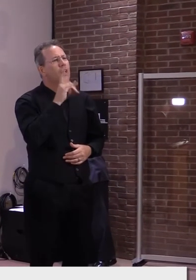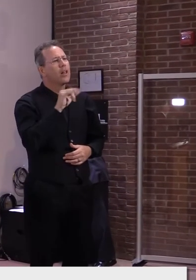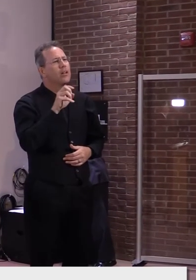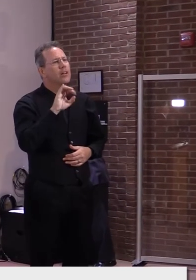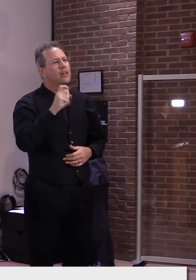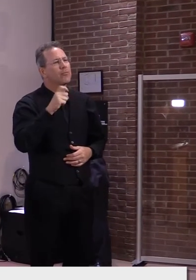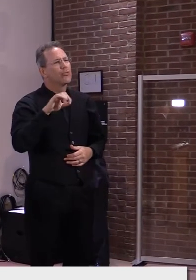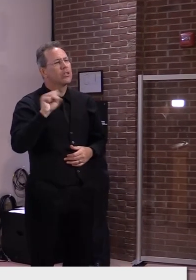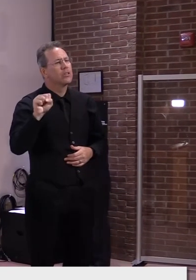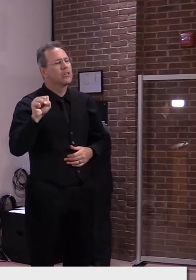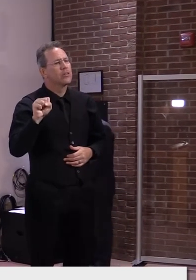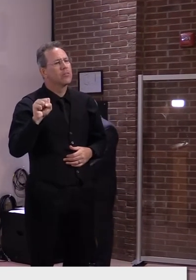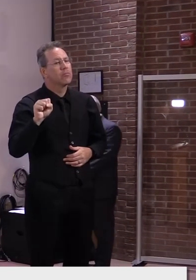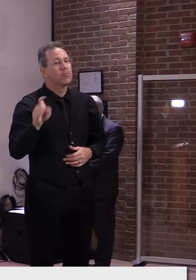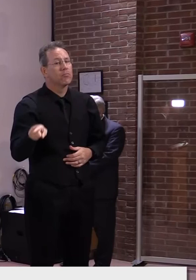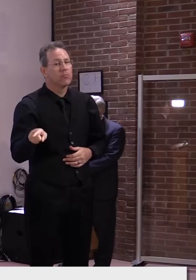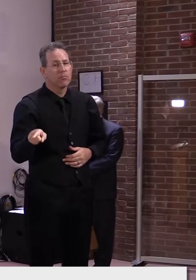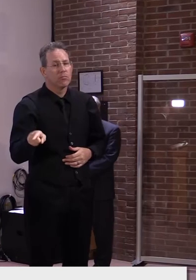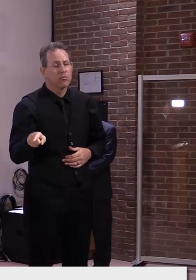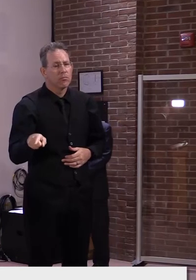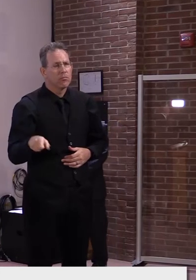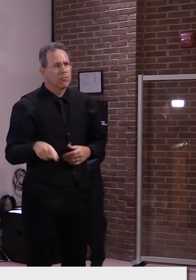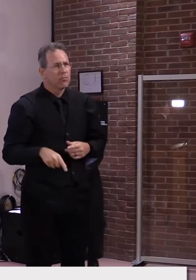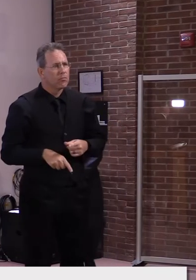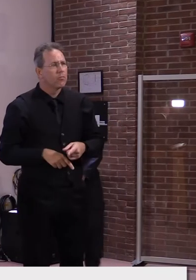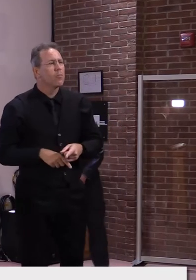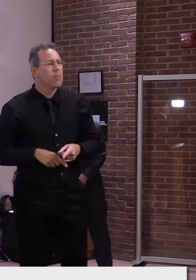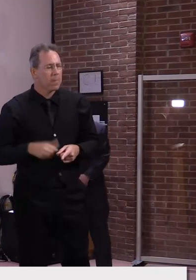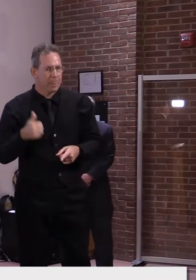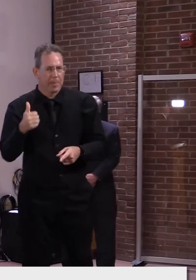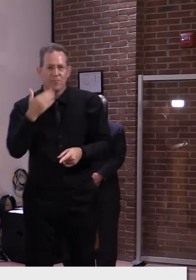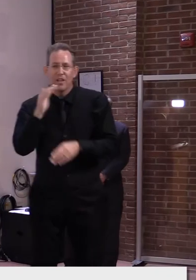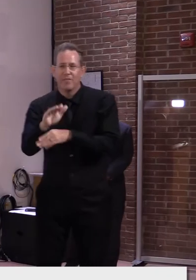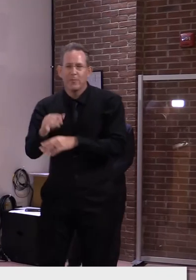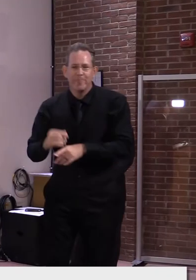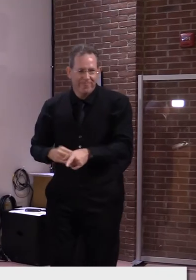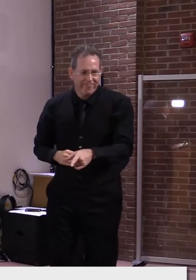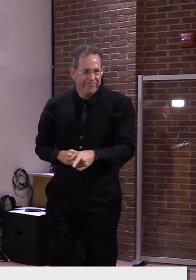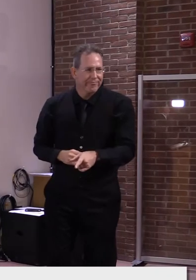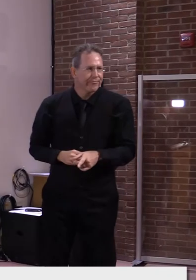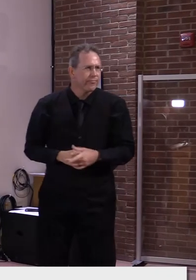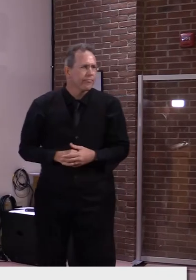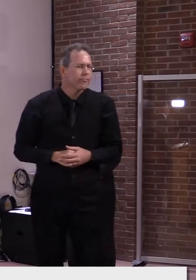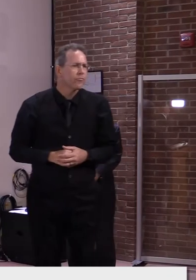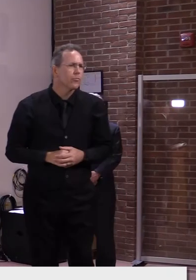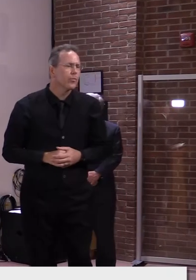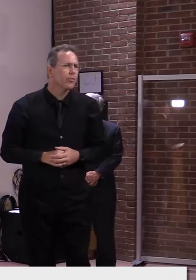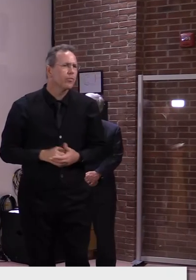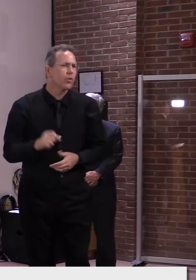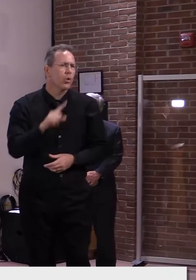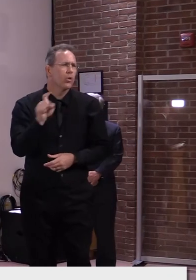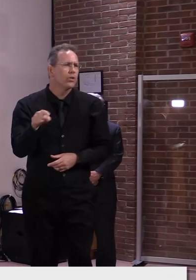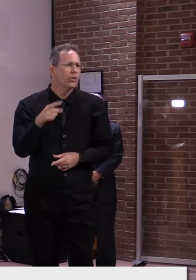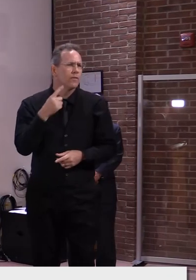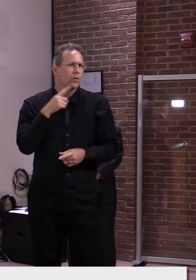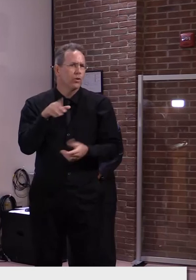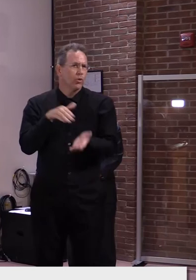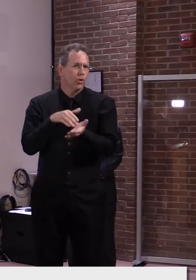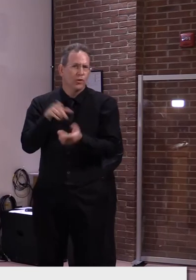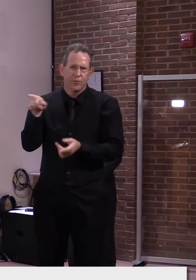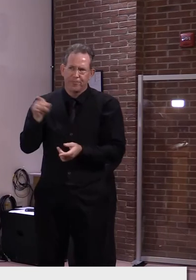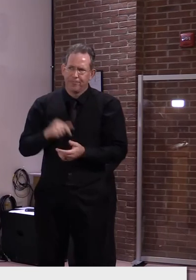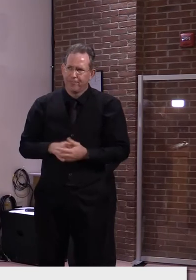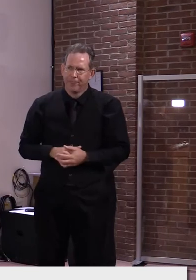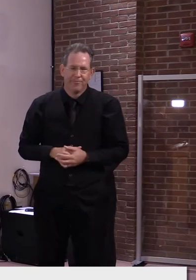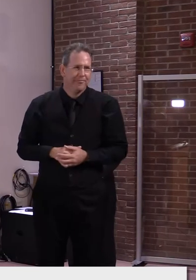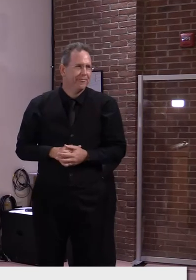Yeah, good afternoon. This question, I guess, is be for Dr. Levine.